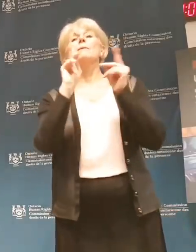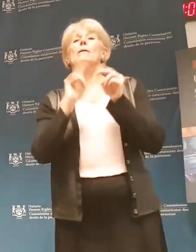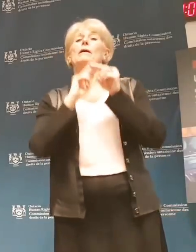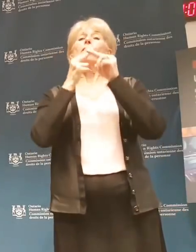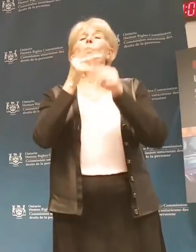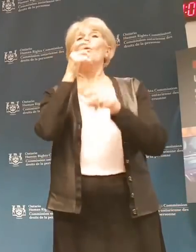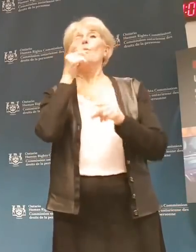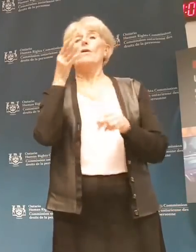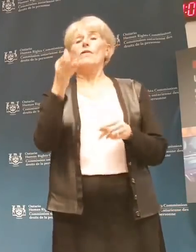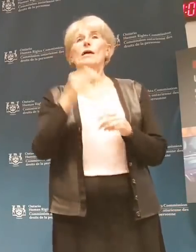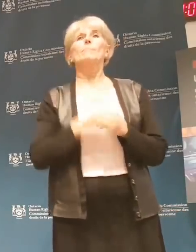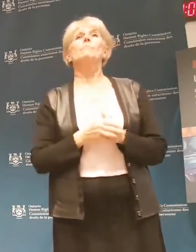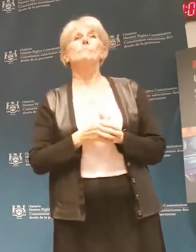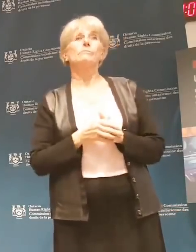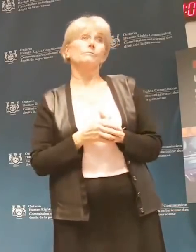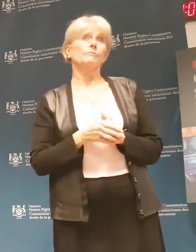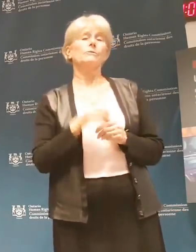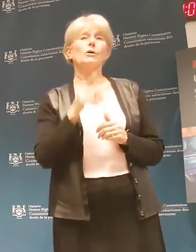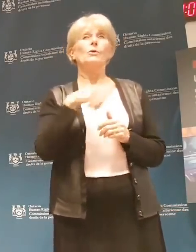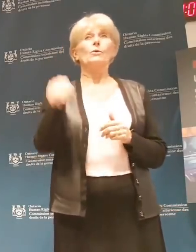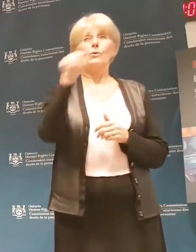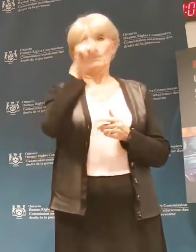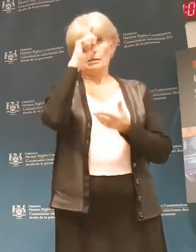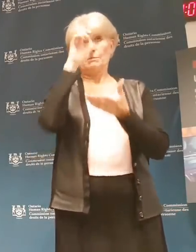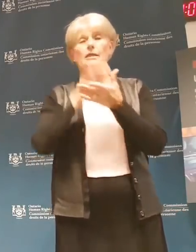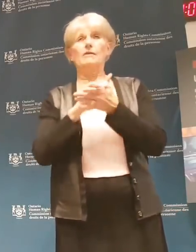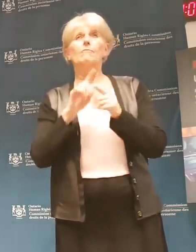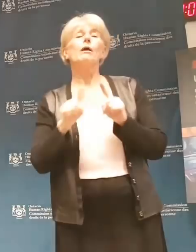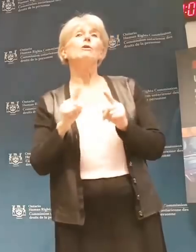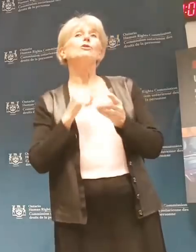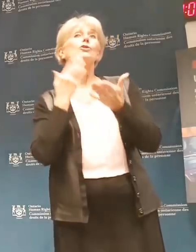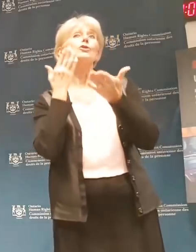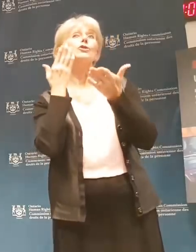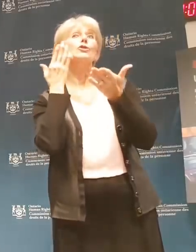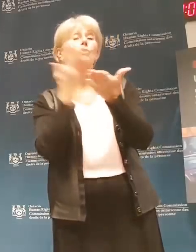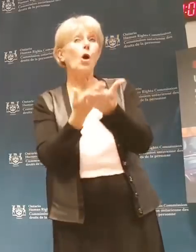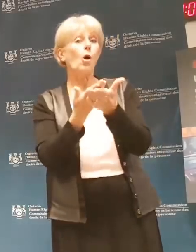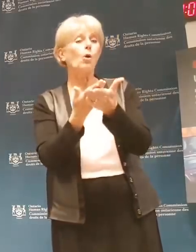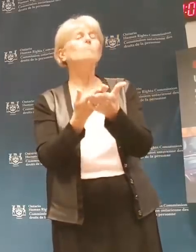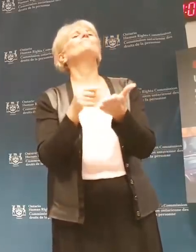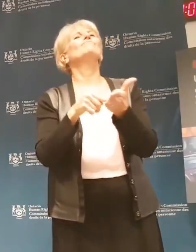are, you must believe, but when they show you, you must believe more.